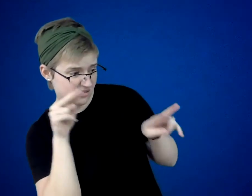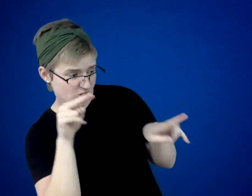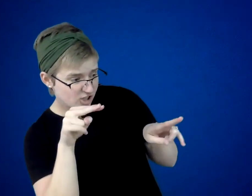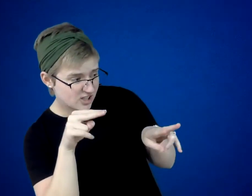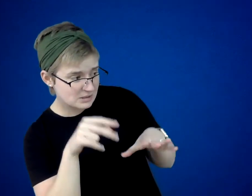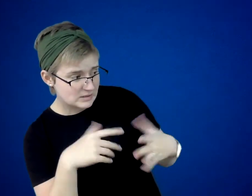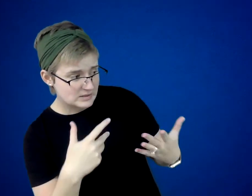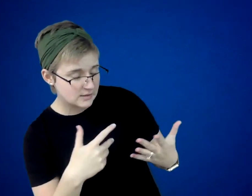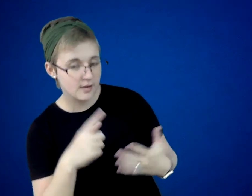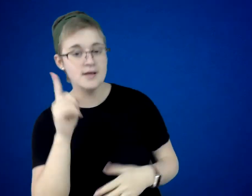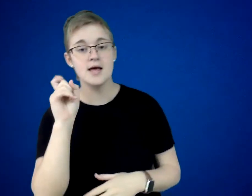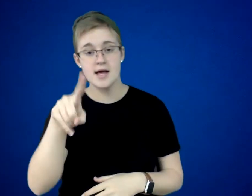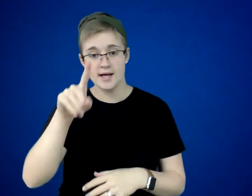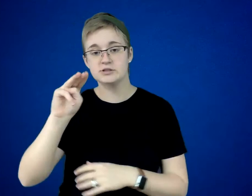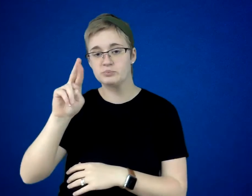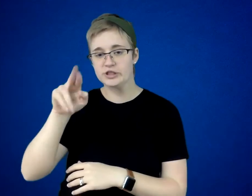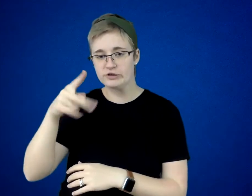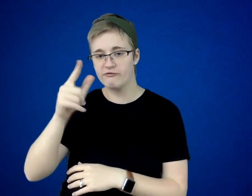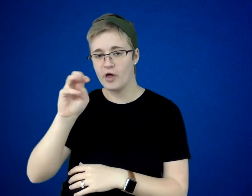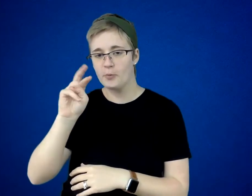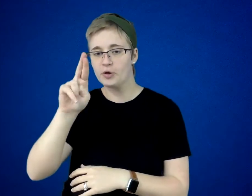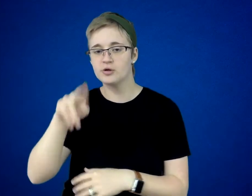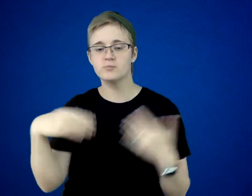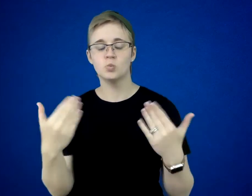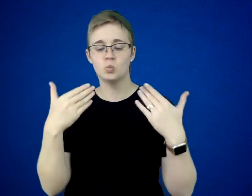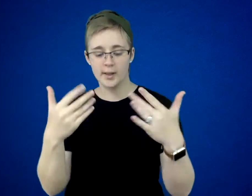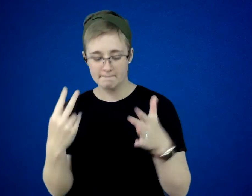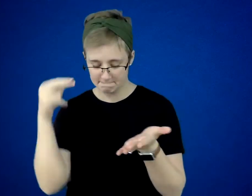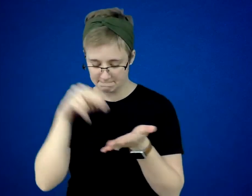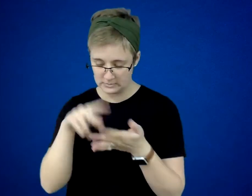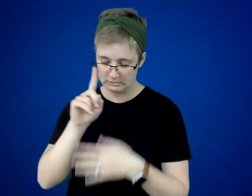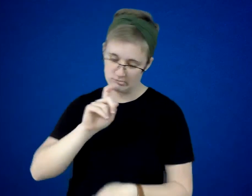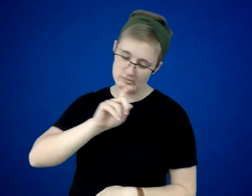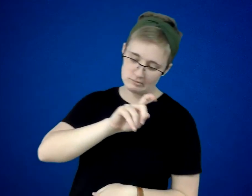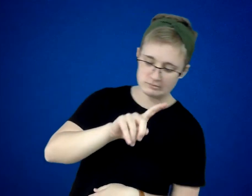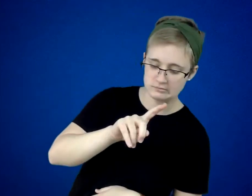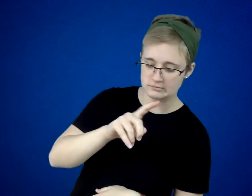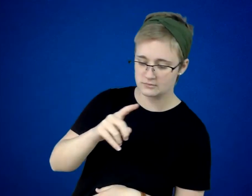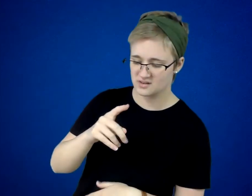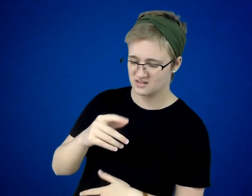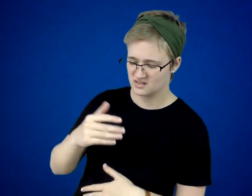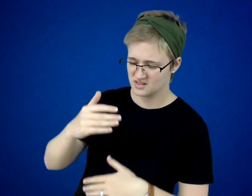asked Mr. Felmer. He got up from his chair and came halfway around his desk and stared at Rob's legs.